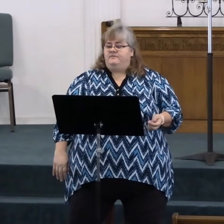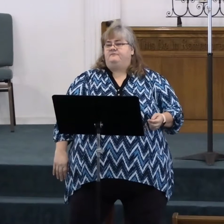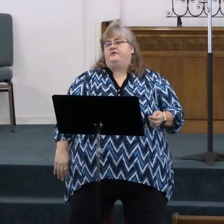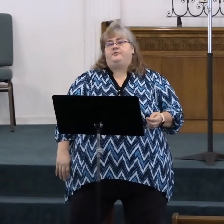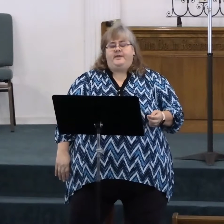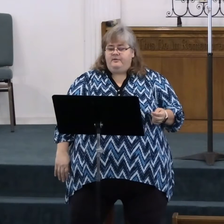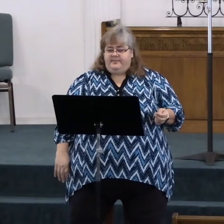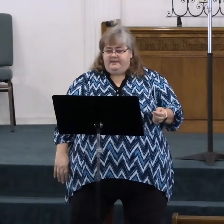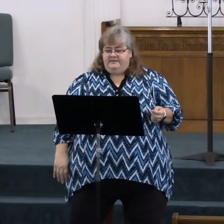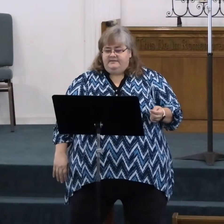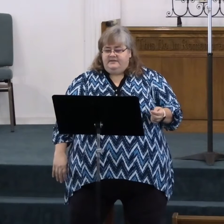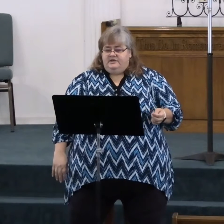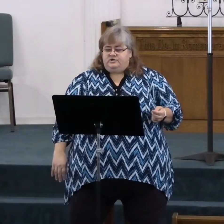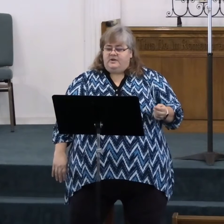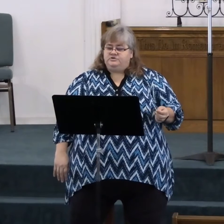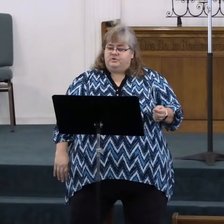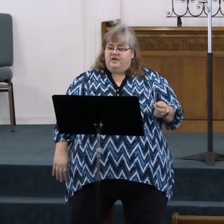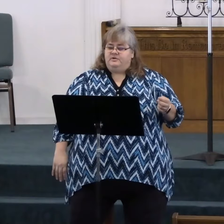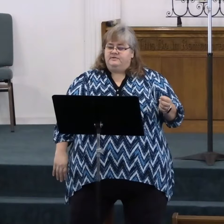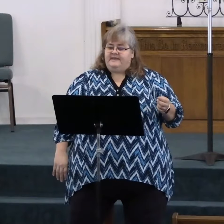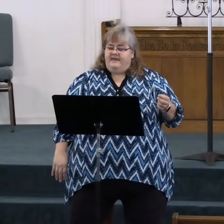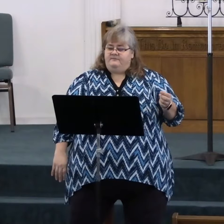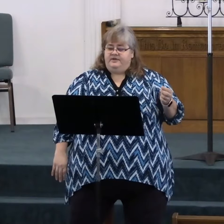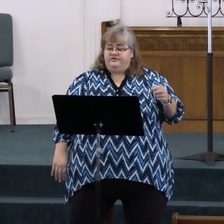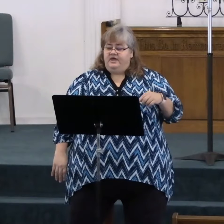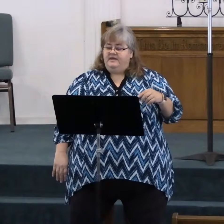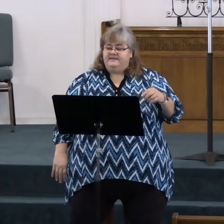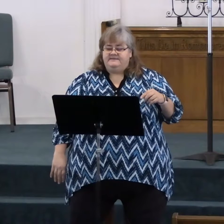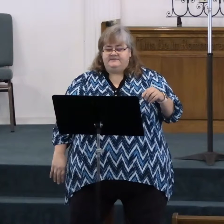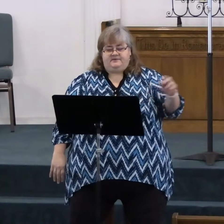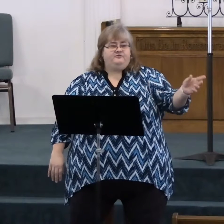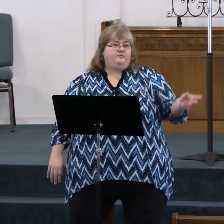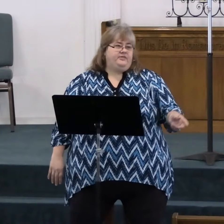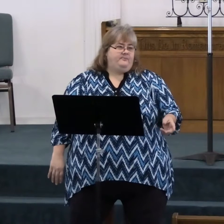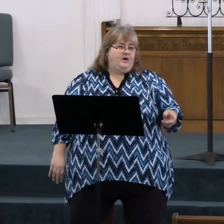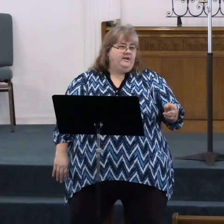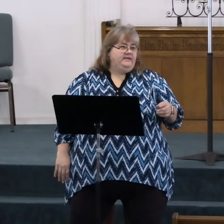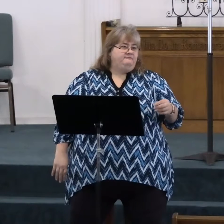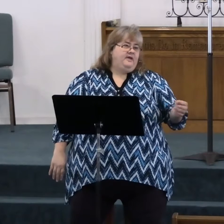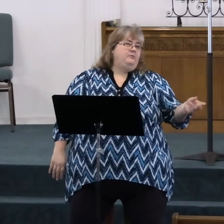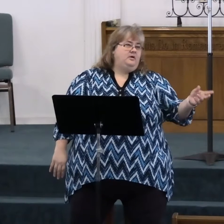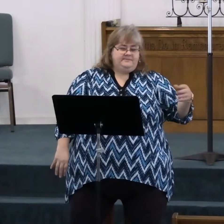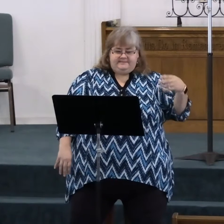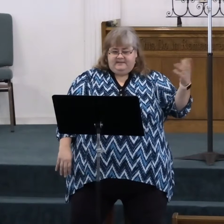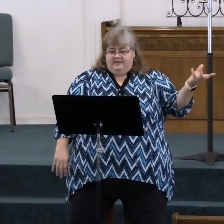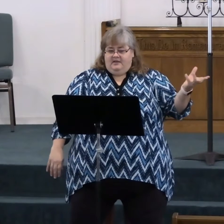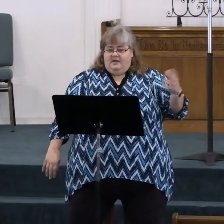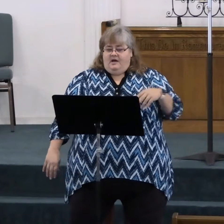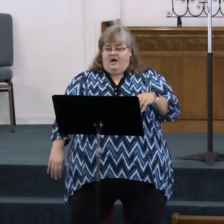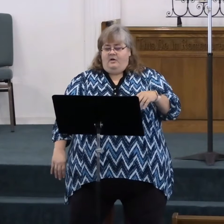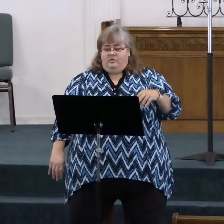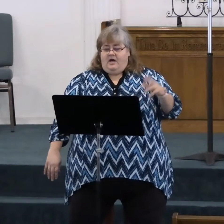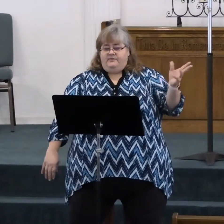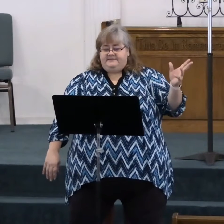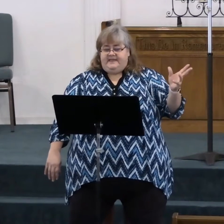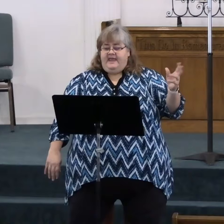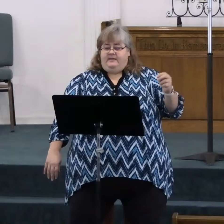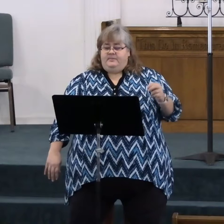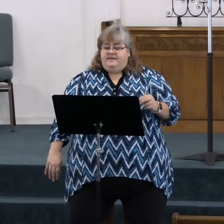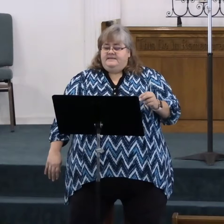of the first pyramid, treasure hunters have dug and searched for the body and pharaohs all the same.